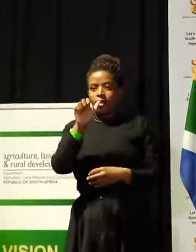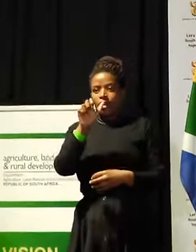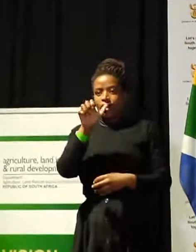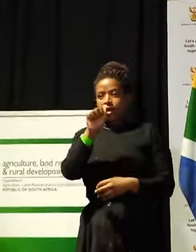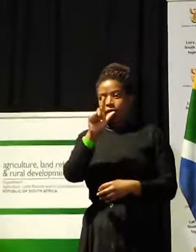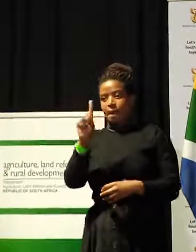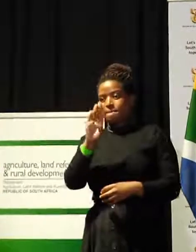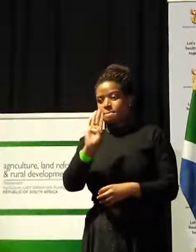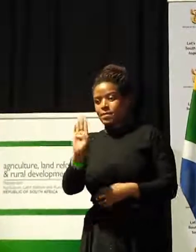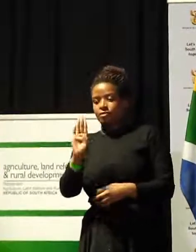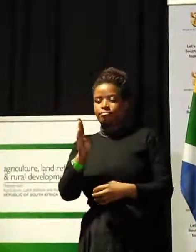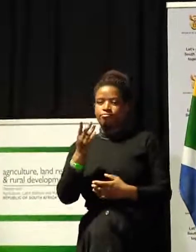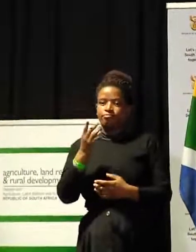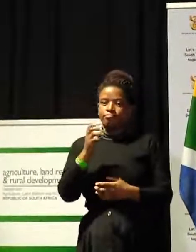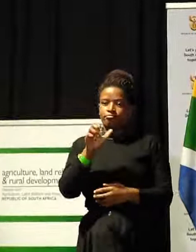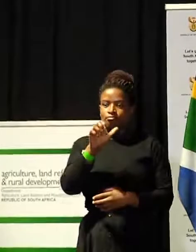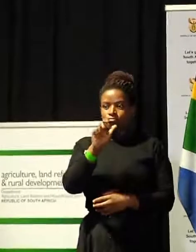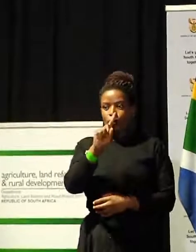same.